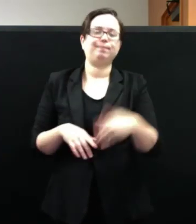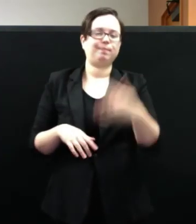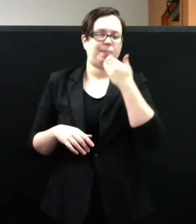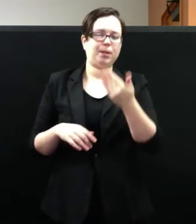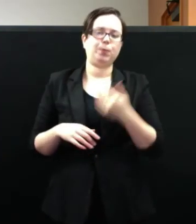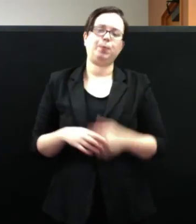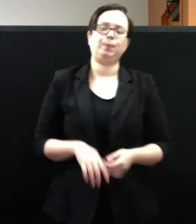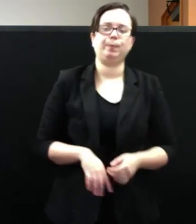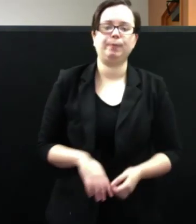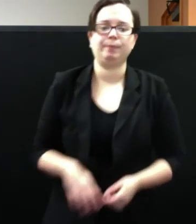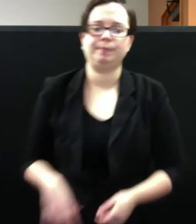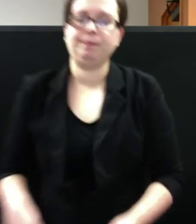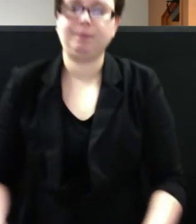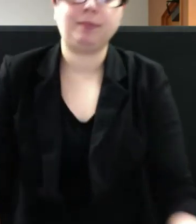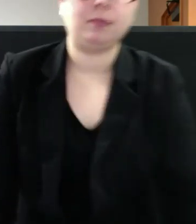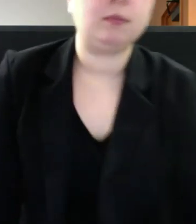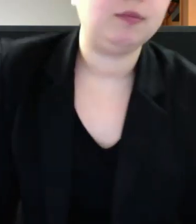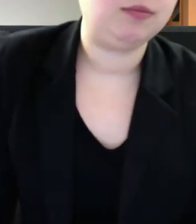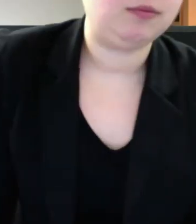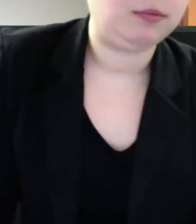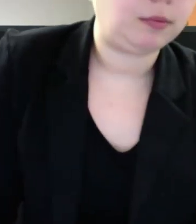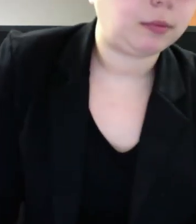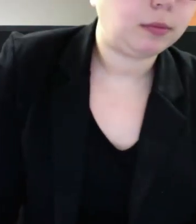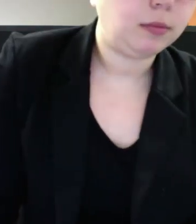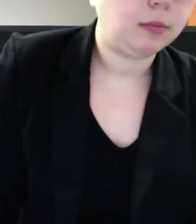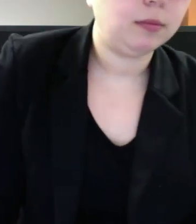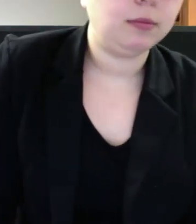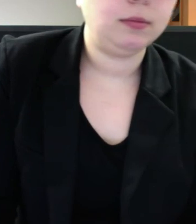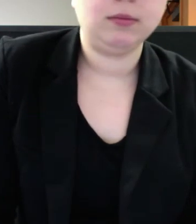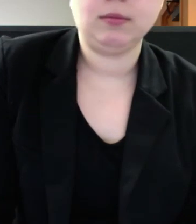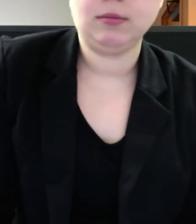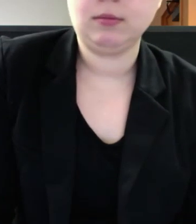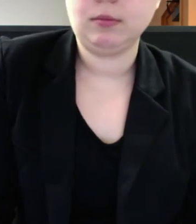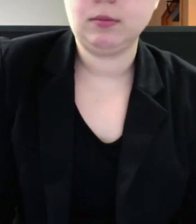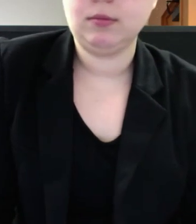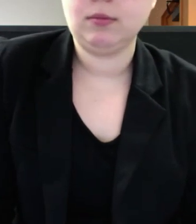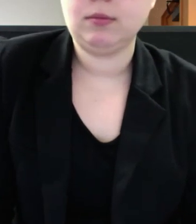So what's going on?